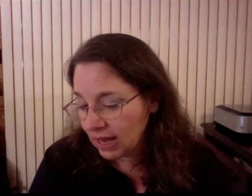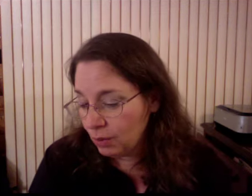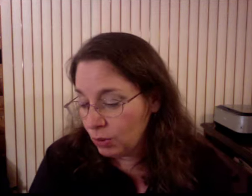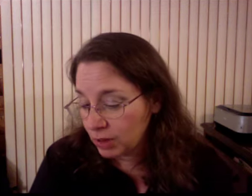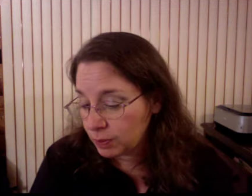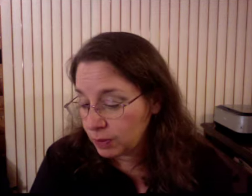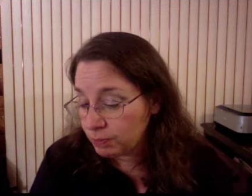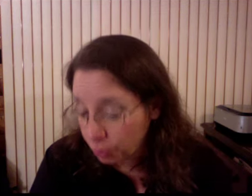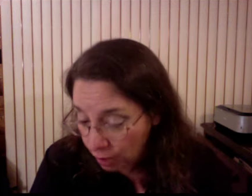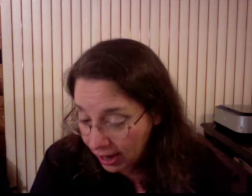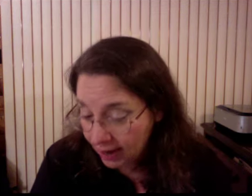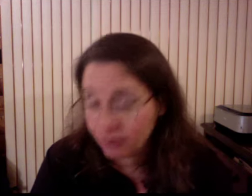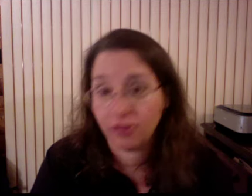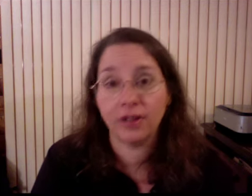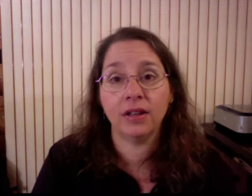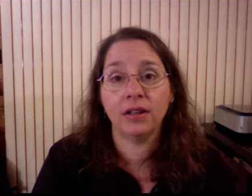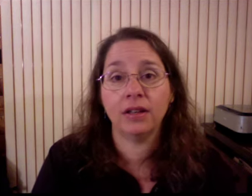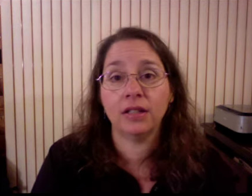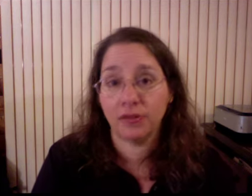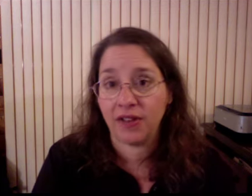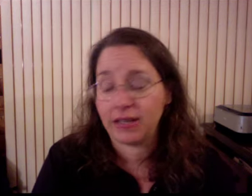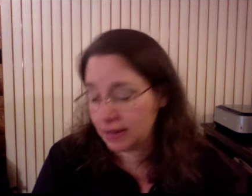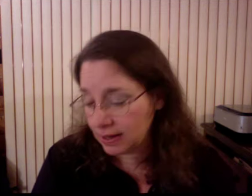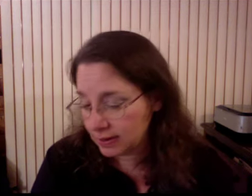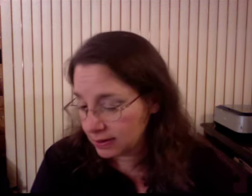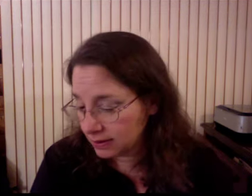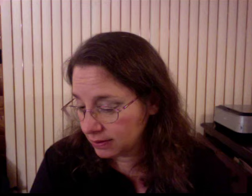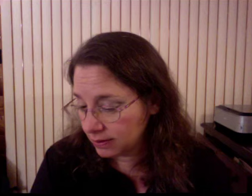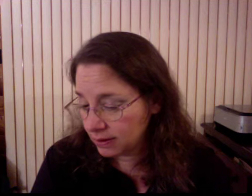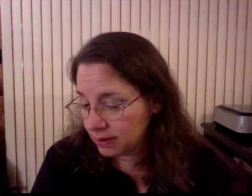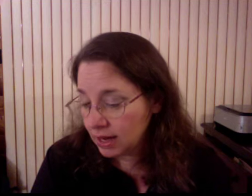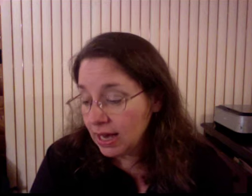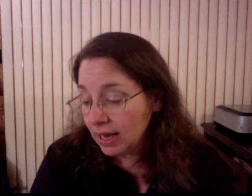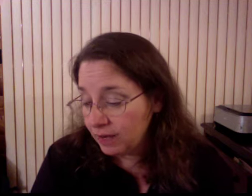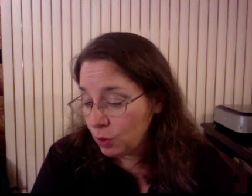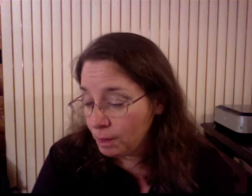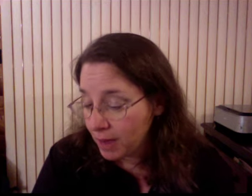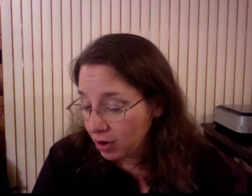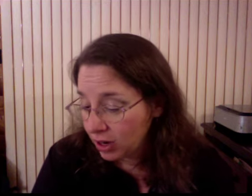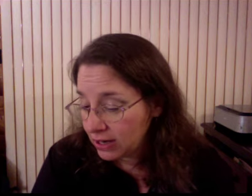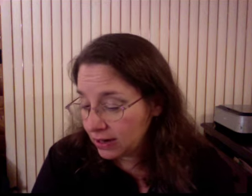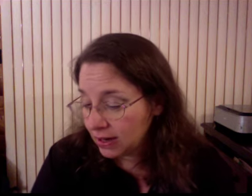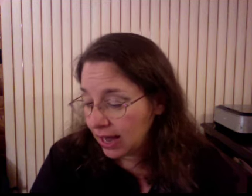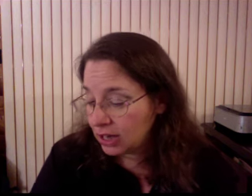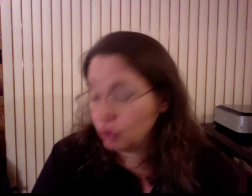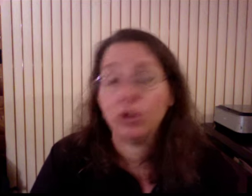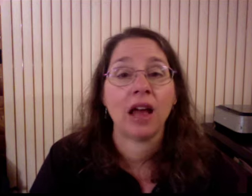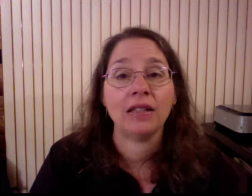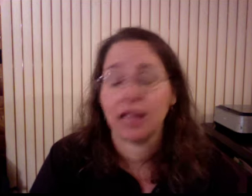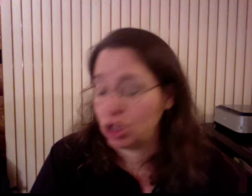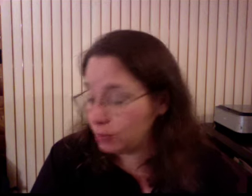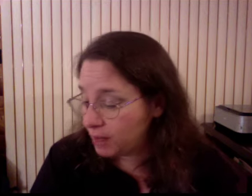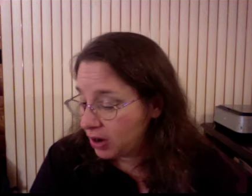We must be brave to face this. If you are married and you realize that your